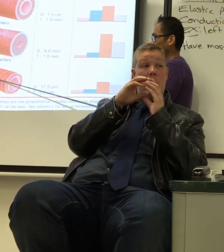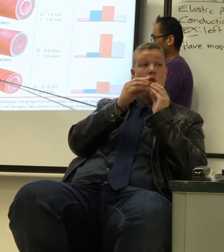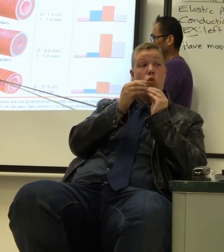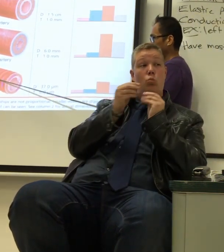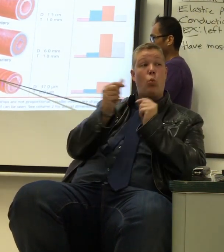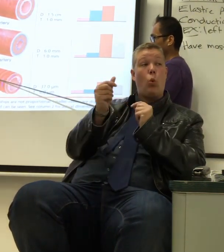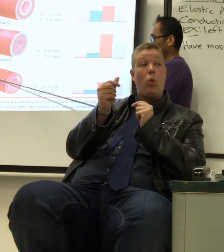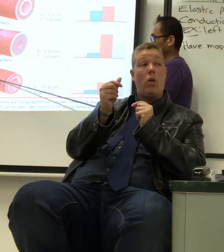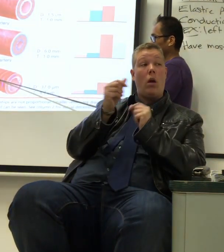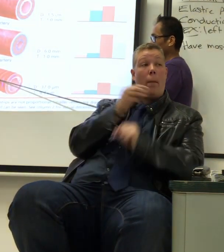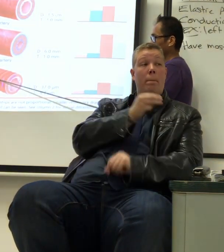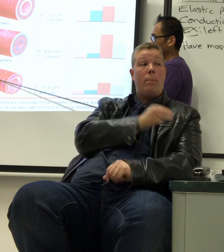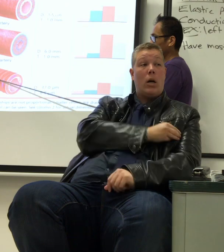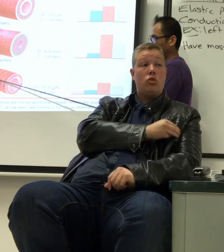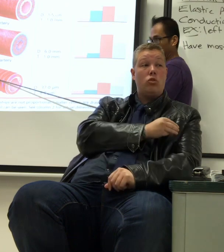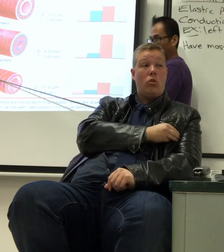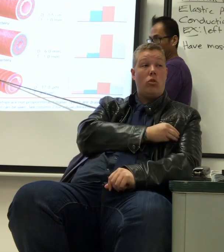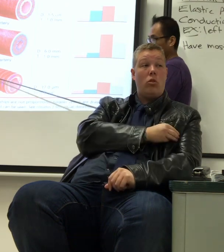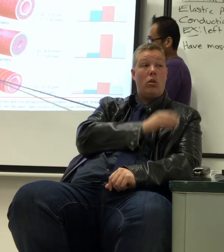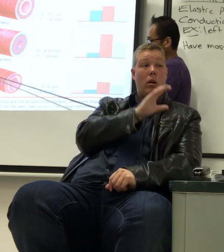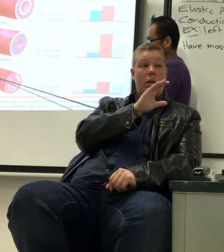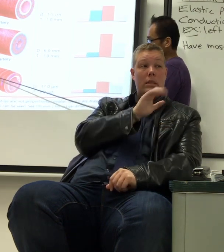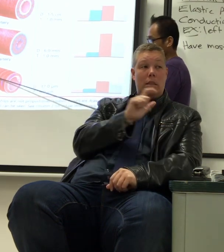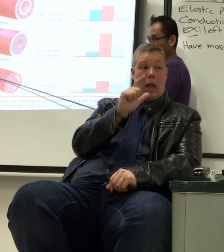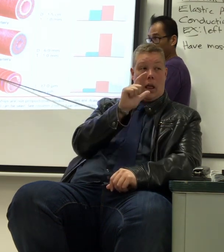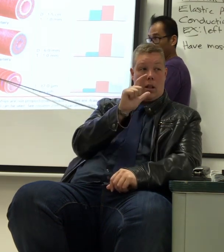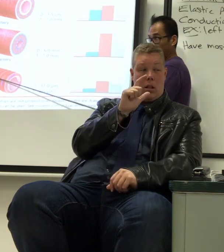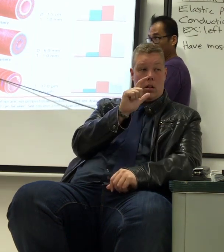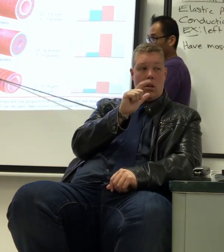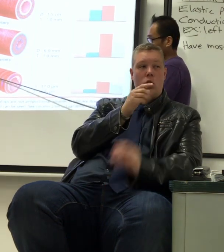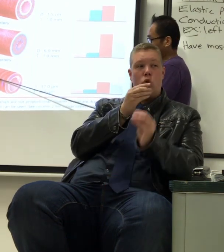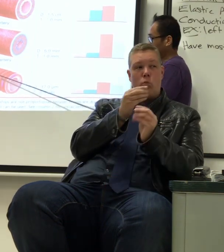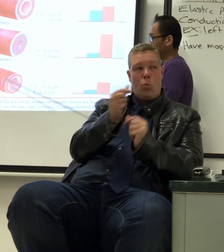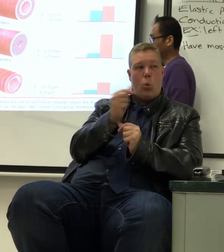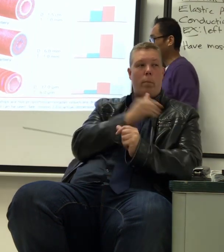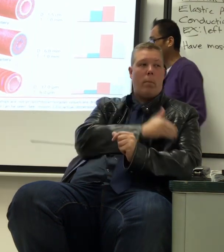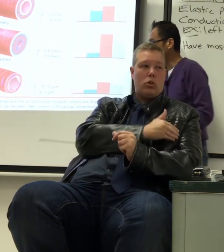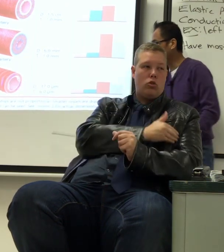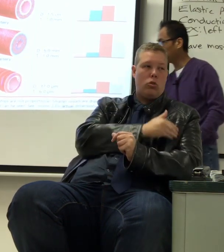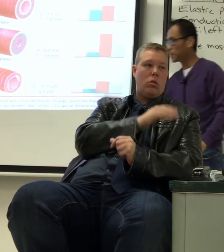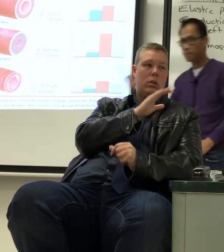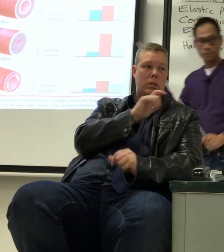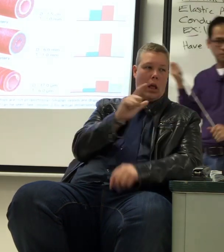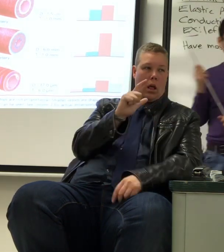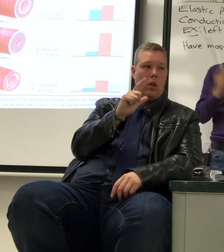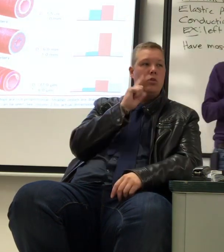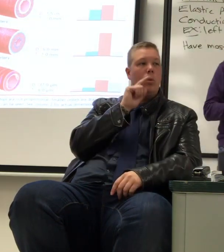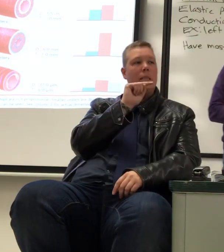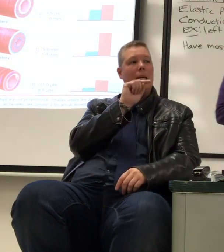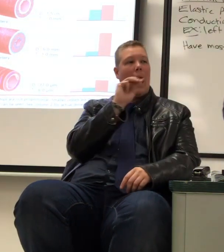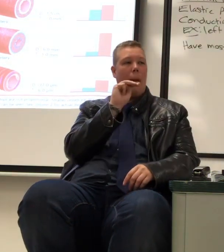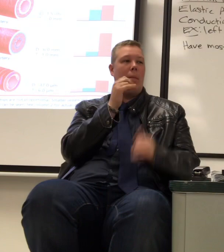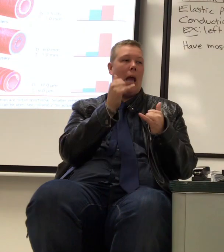Smooth muscle cell. That's what they're showing you there. So TM is the outermost layer.